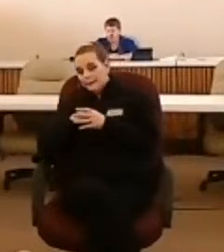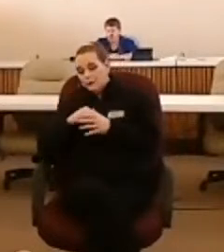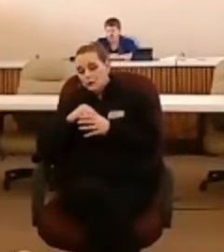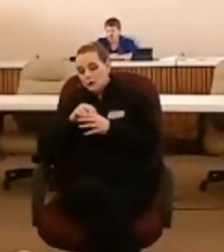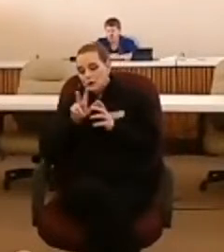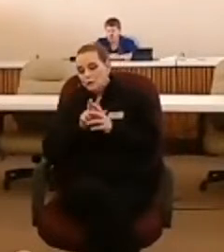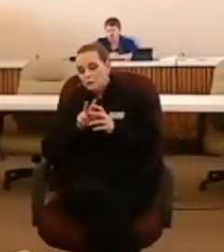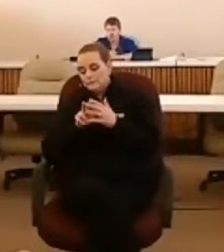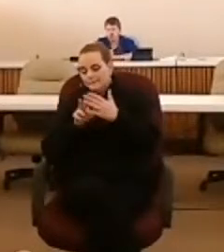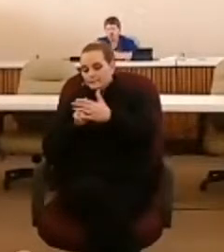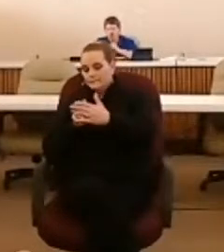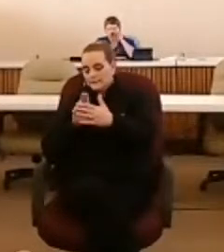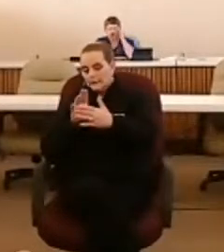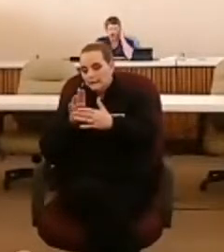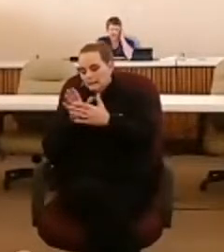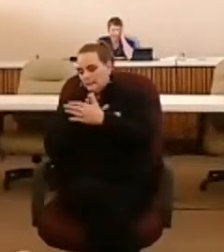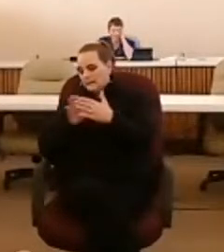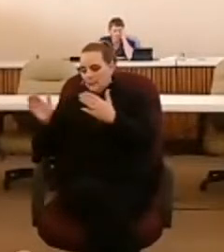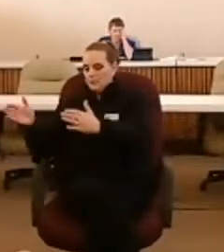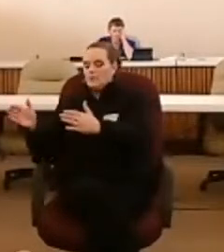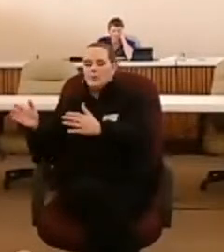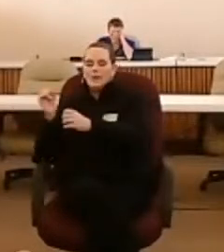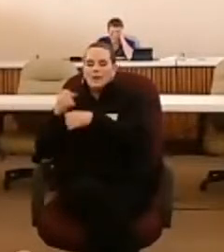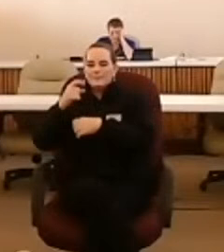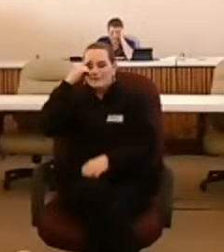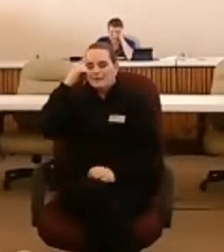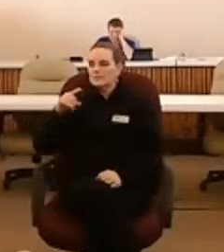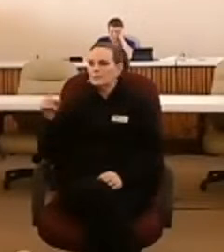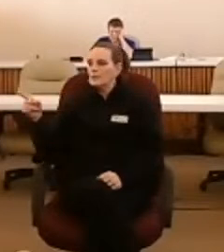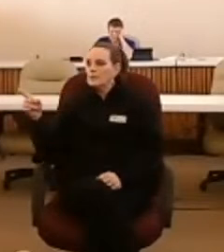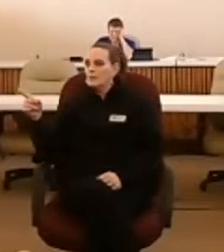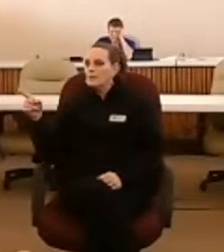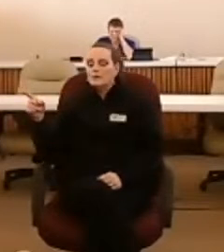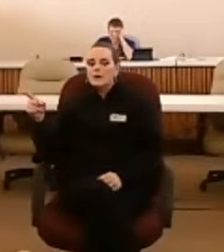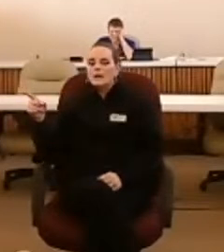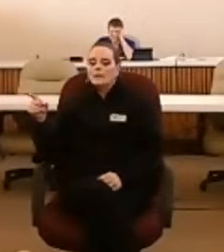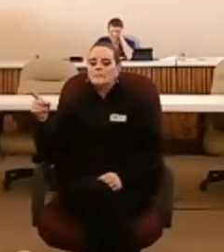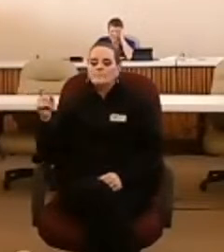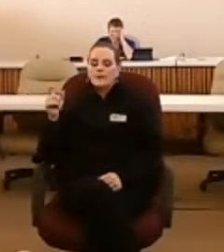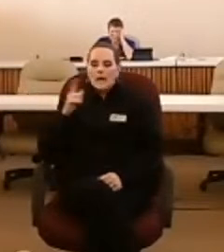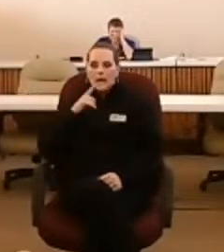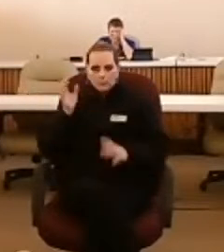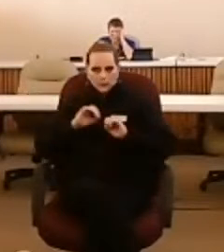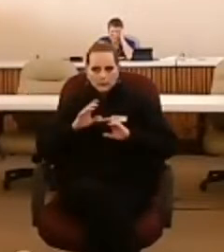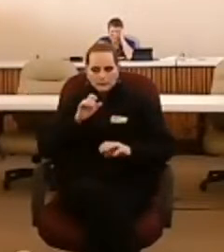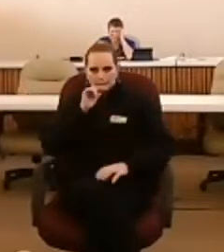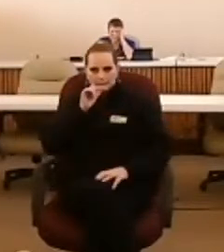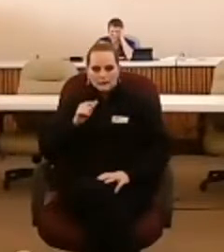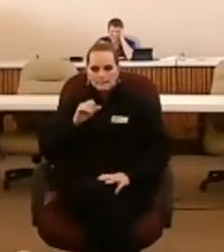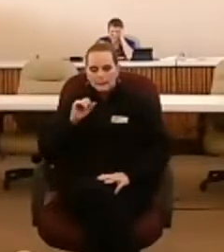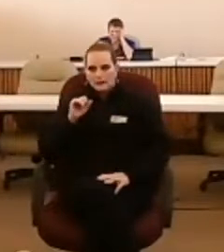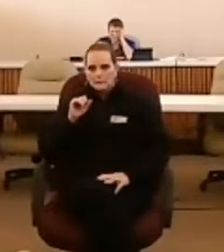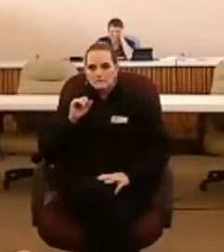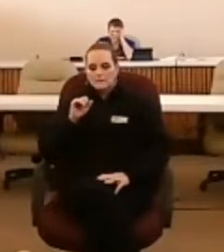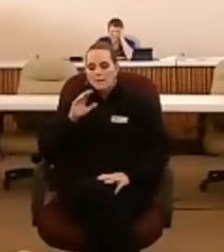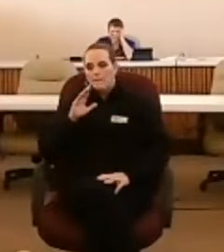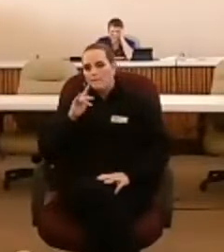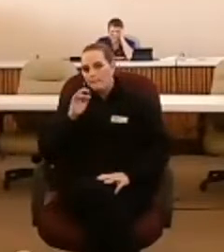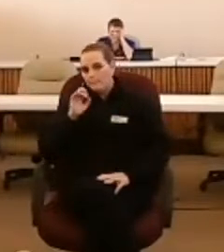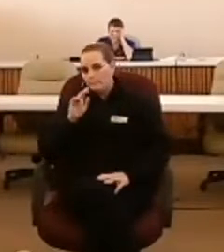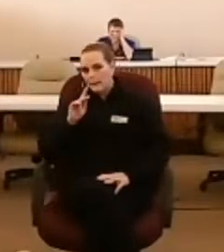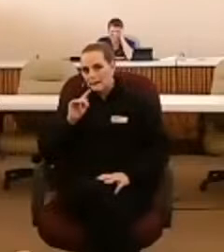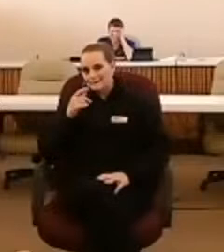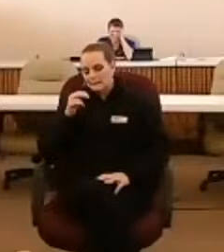area, shoulder, Yeah, it'd be makes a lot of millions. sense, so. It would not be blacktop. I want to clarify that. Right. I mean, it's crushed up blacktop. It looks